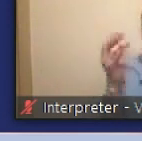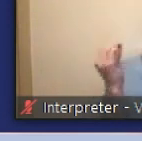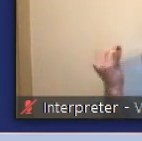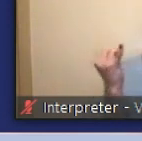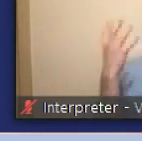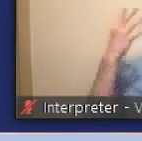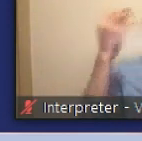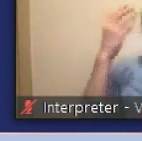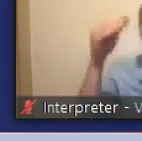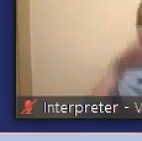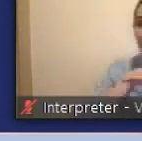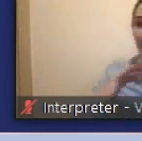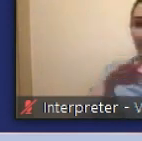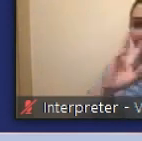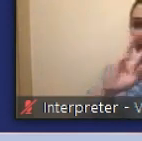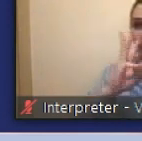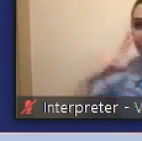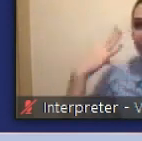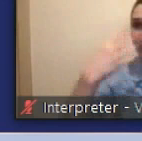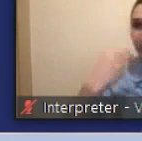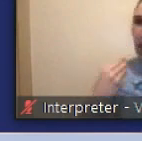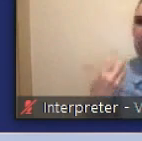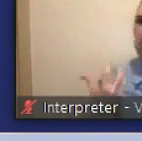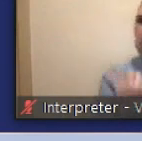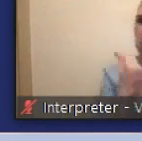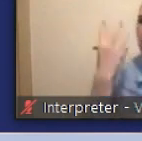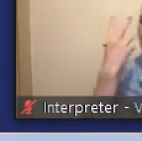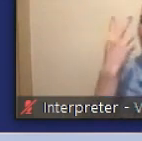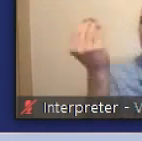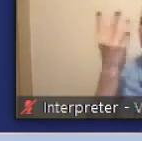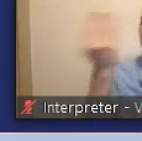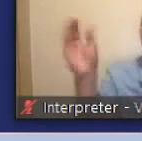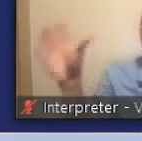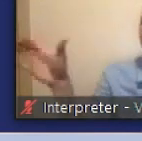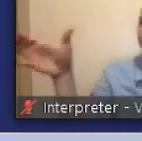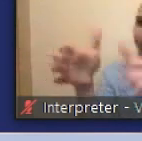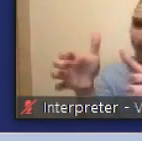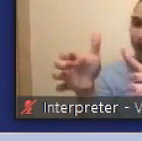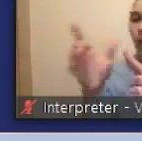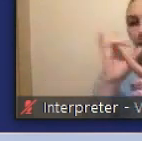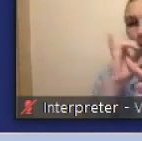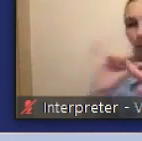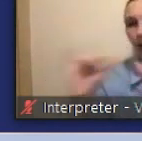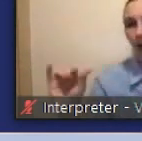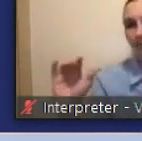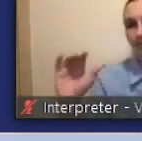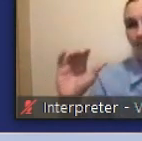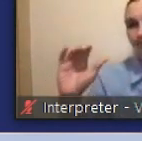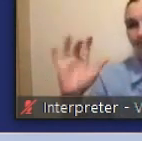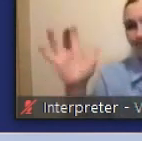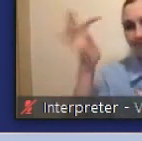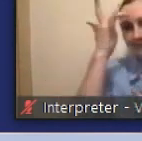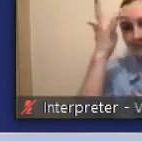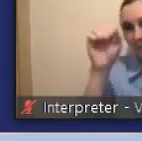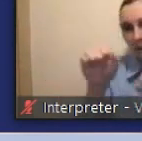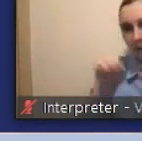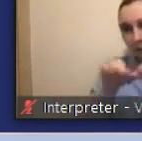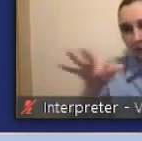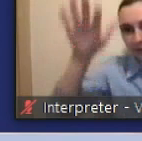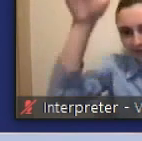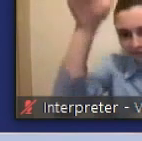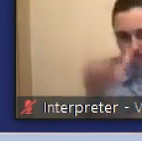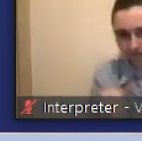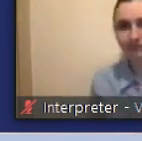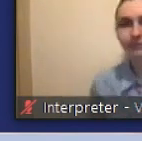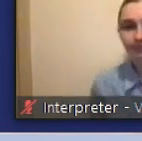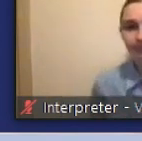That will improve ventilation and reduce your risk of COVID exposure. It's important to keep a list of the people that you